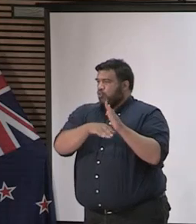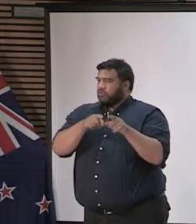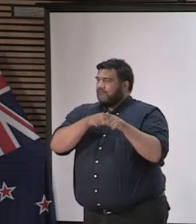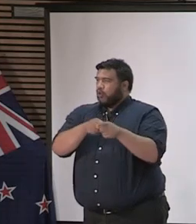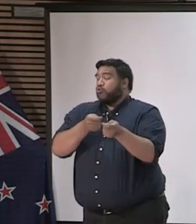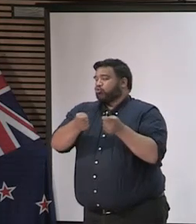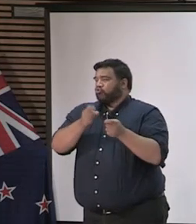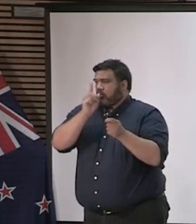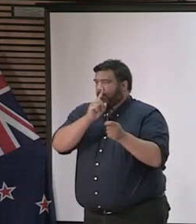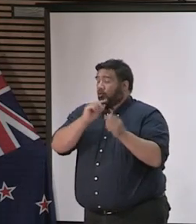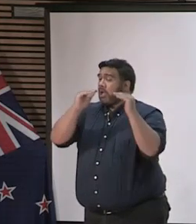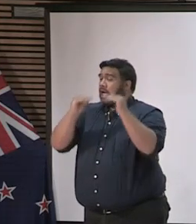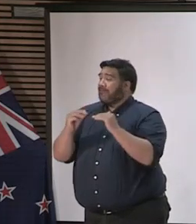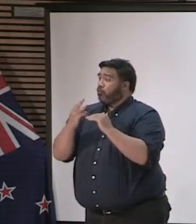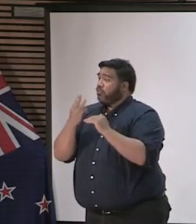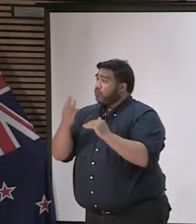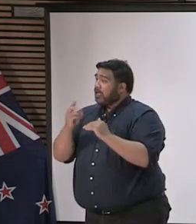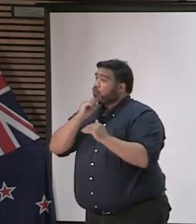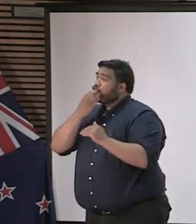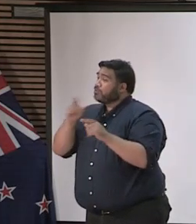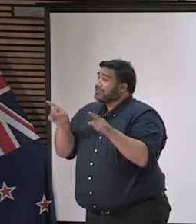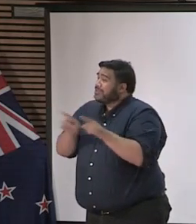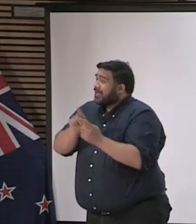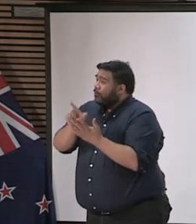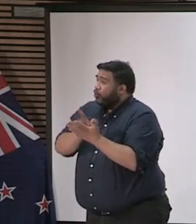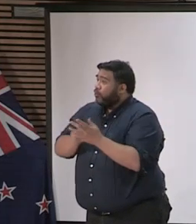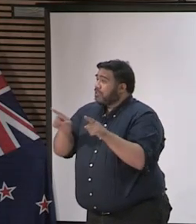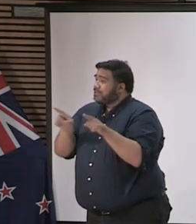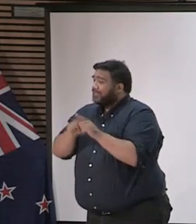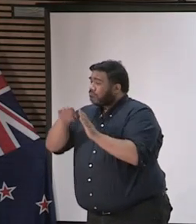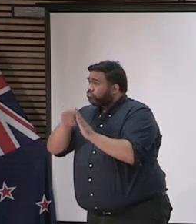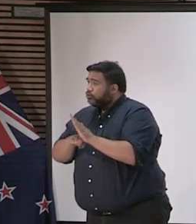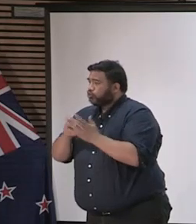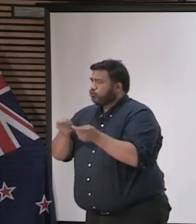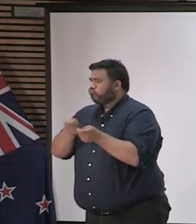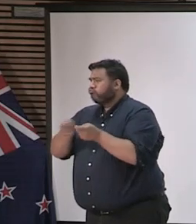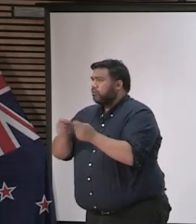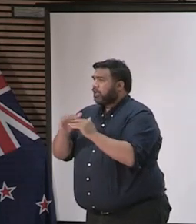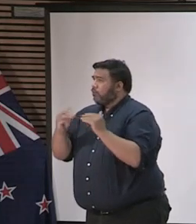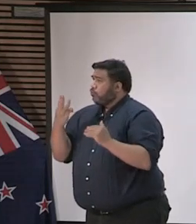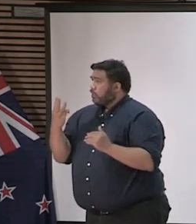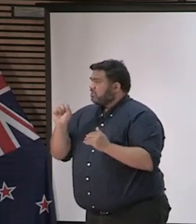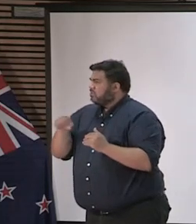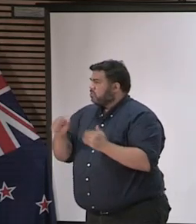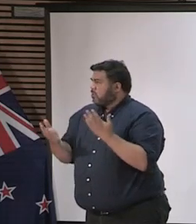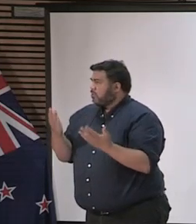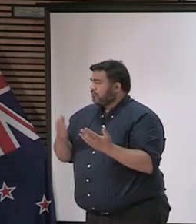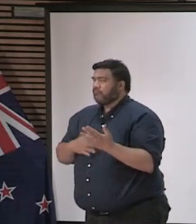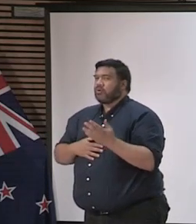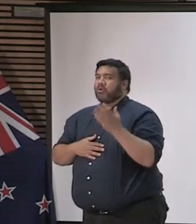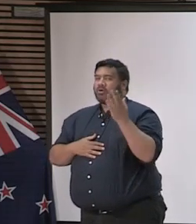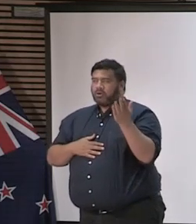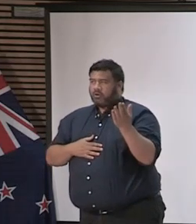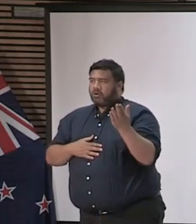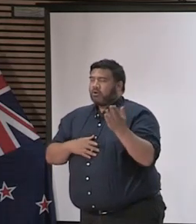the Director General might be in a better position to answer around the enforcement of level 3. So what I can say is we're preparing a